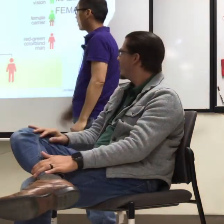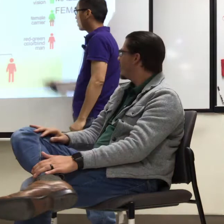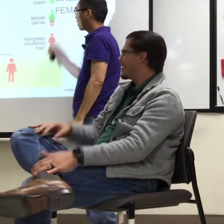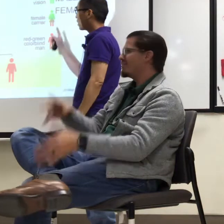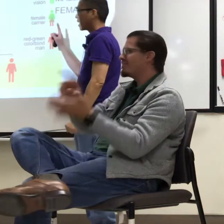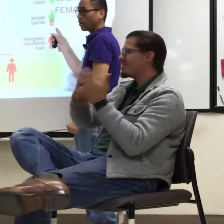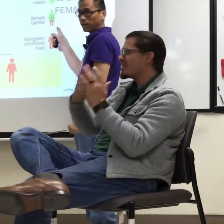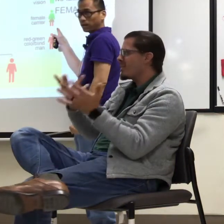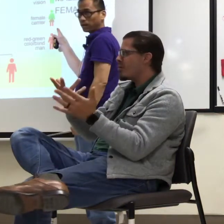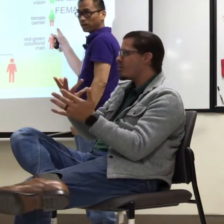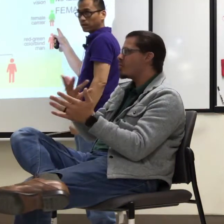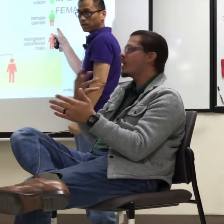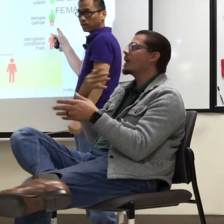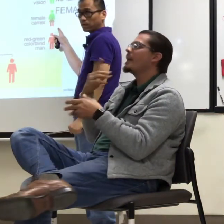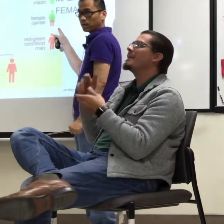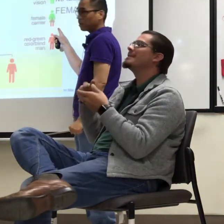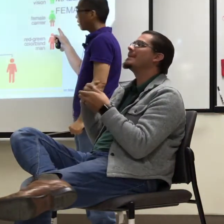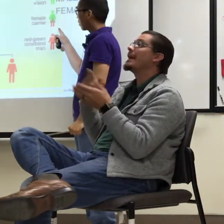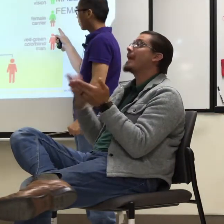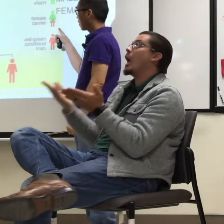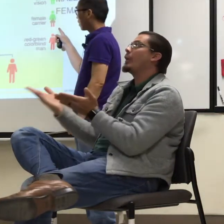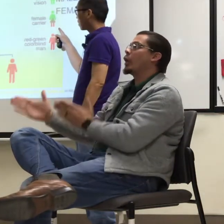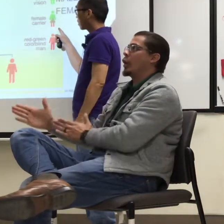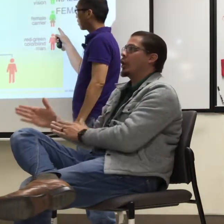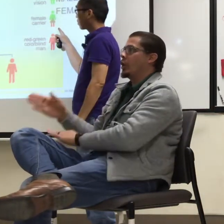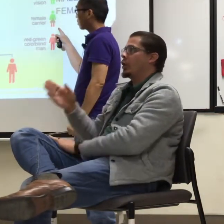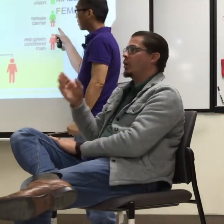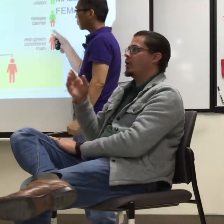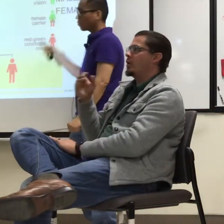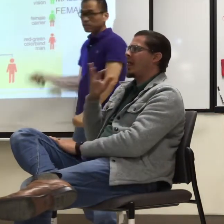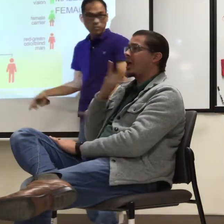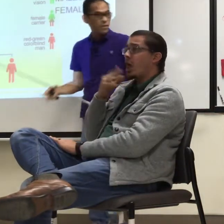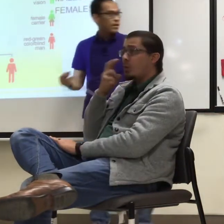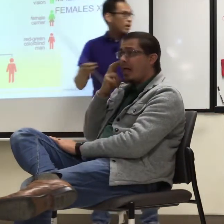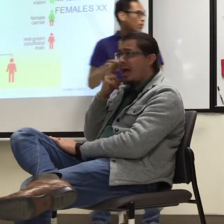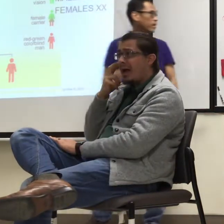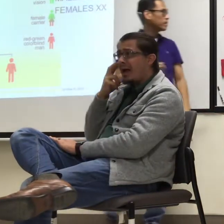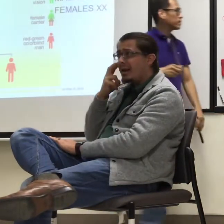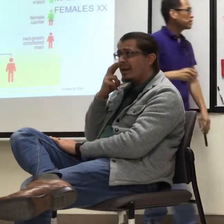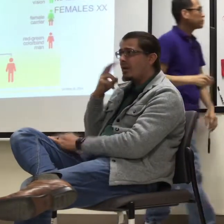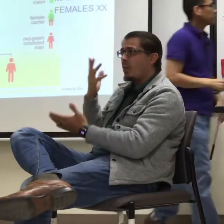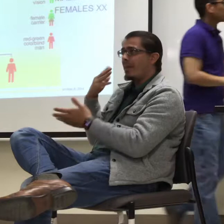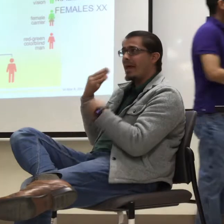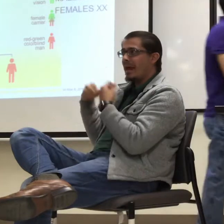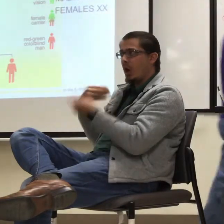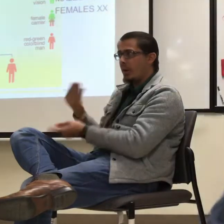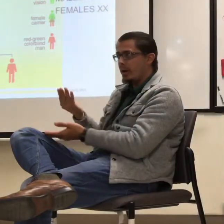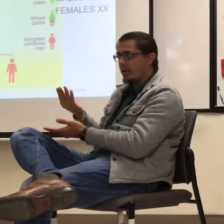what do they mean? Carrier. Are they colorblind? Well, what do they inherit?